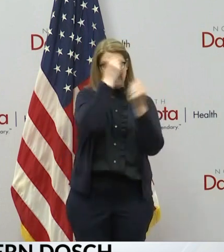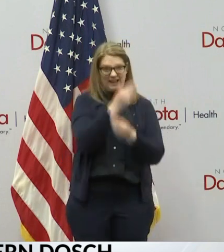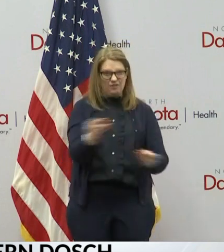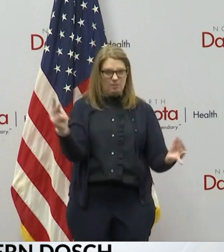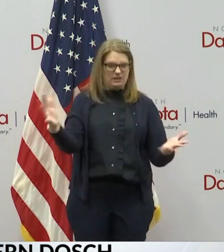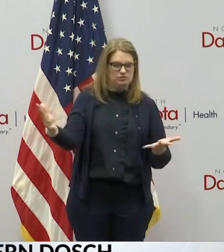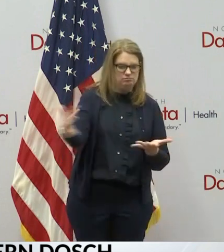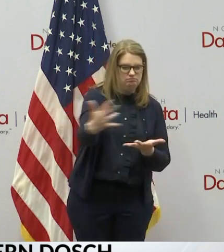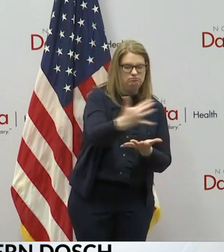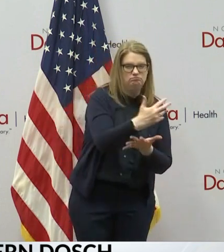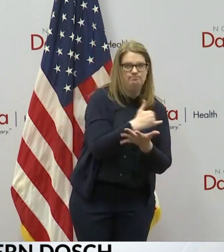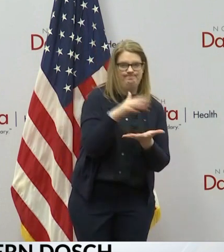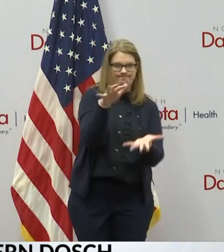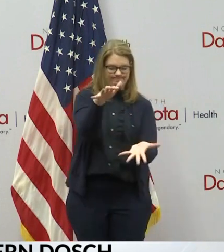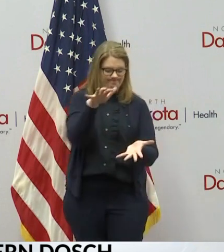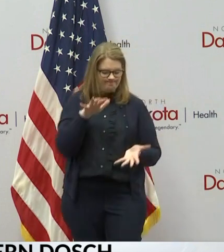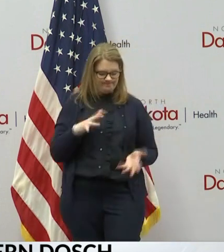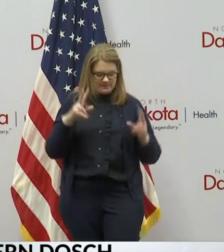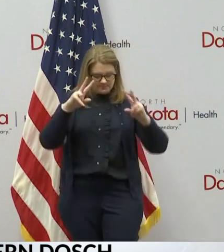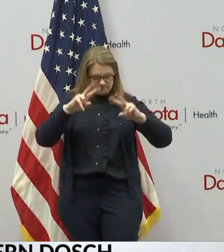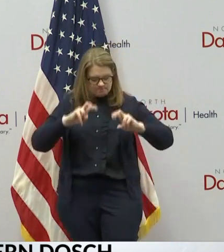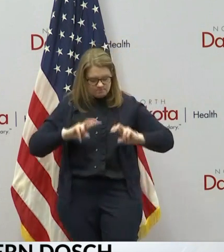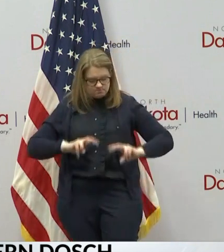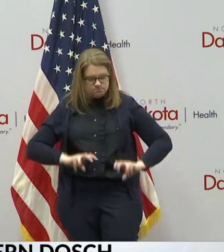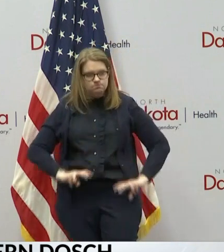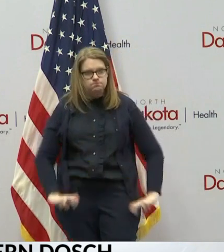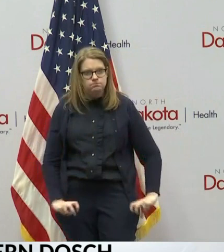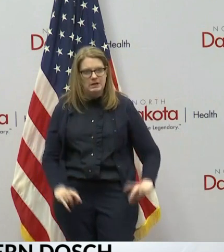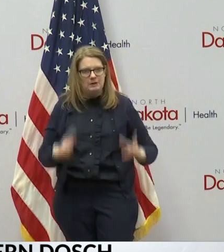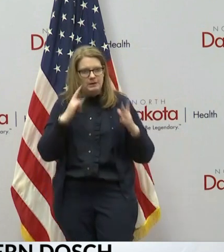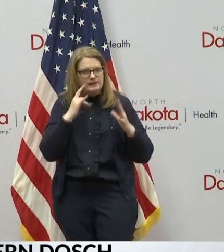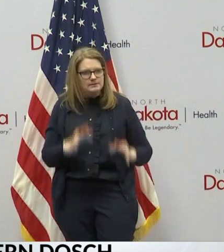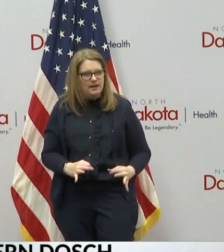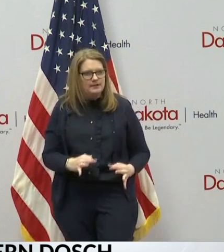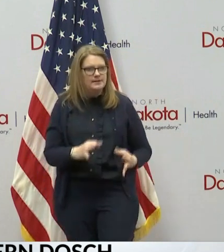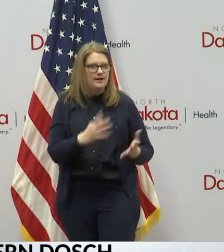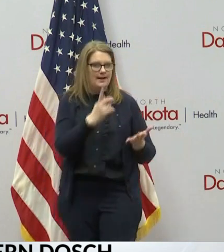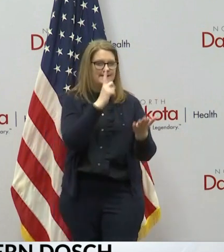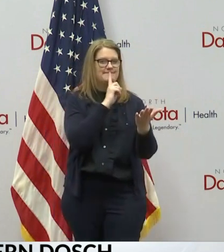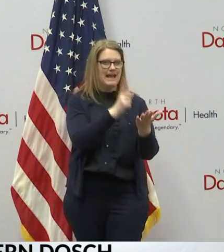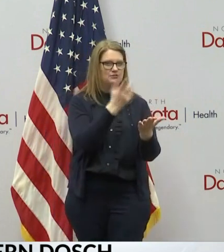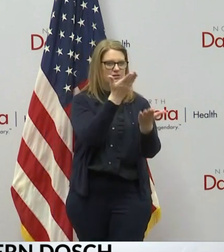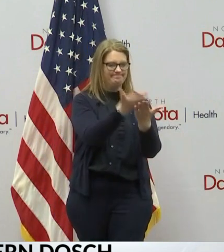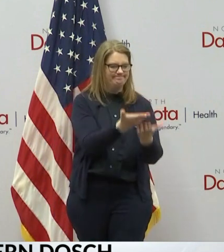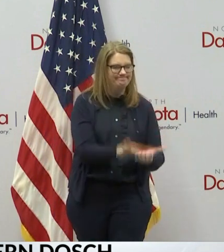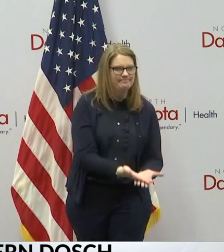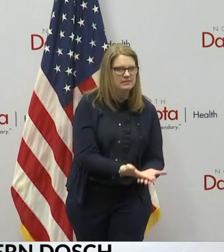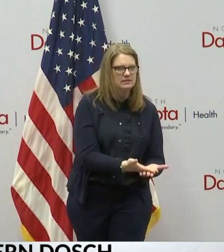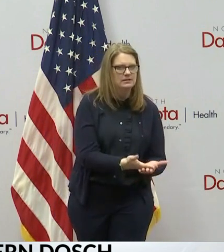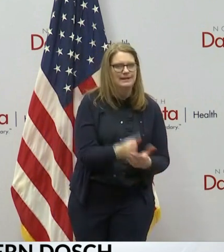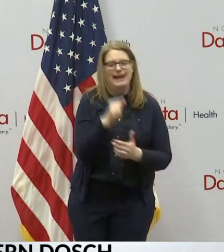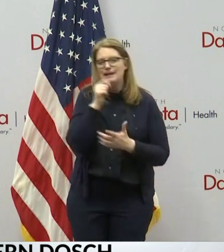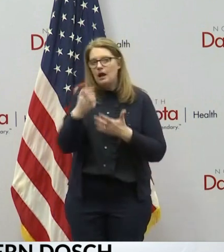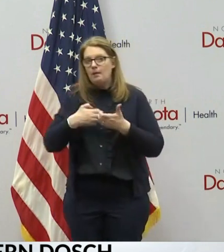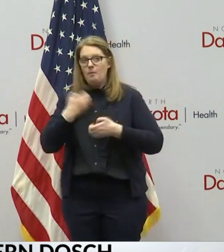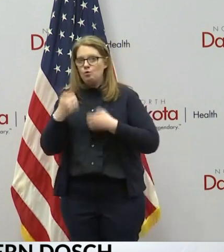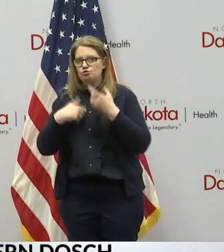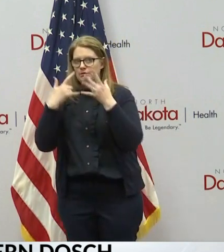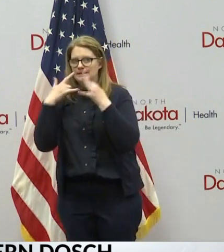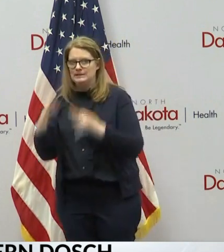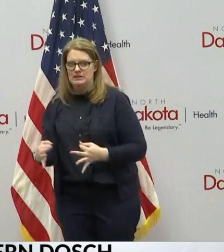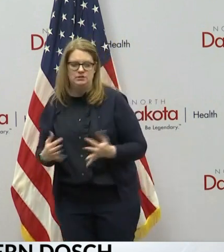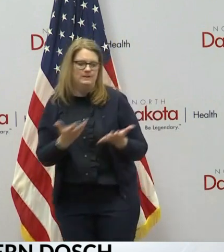factual decisions, not based on emotion or anything, but factual decisions, and that we can